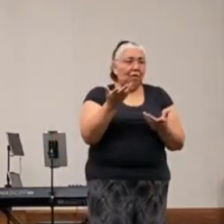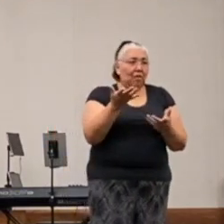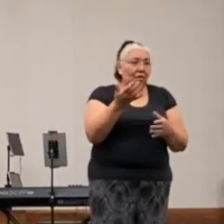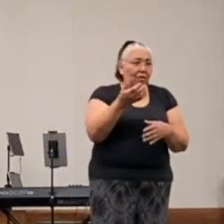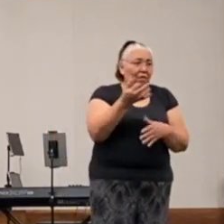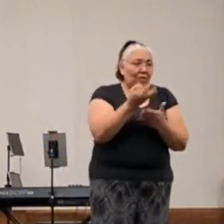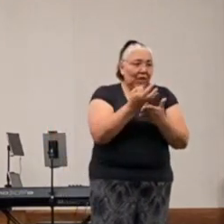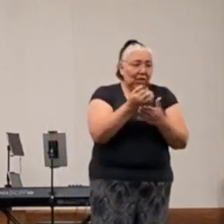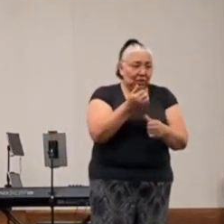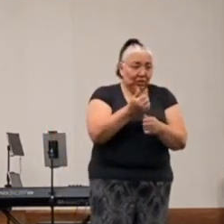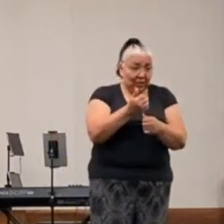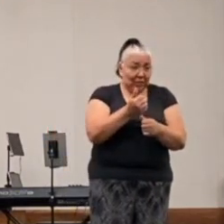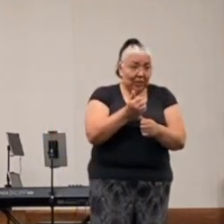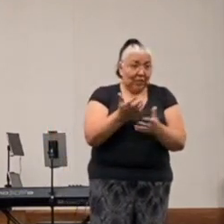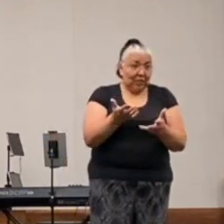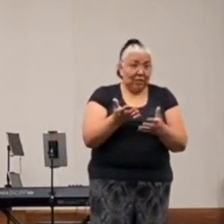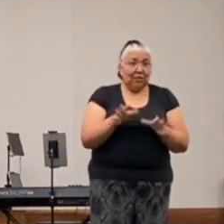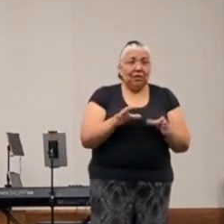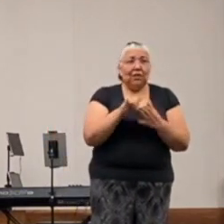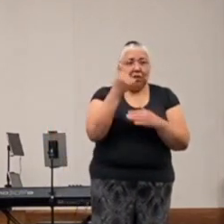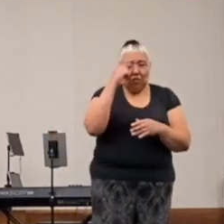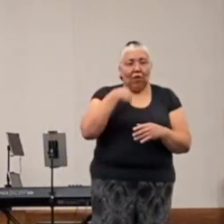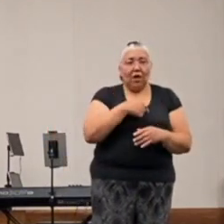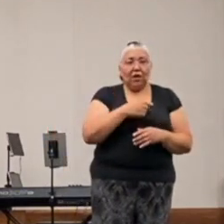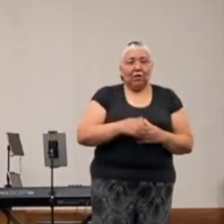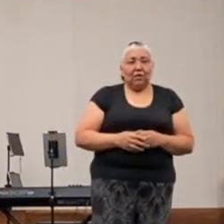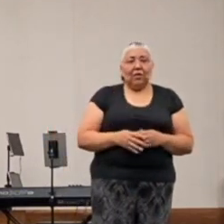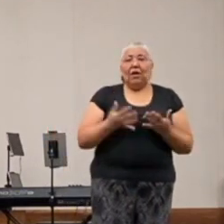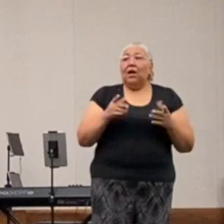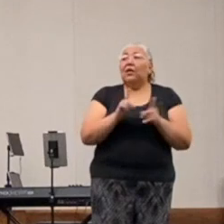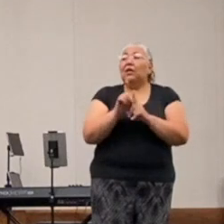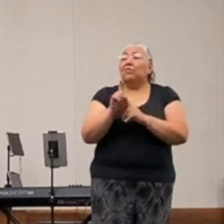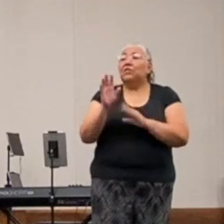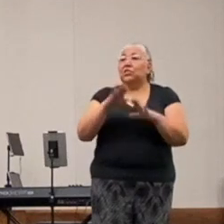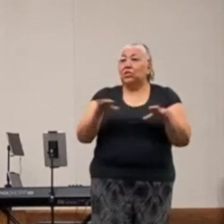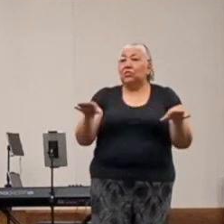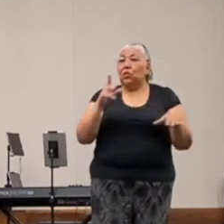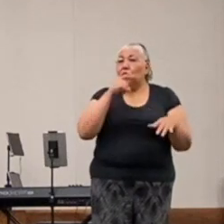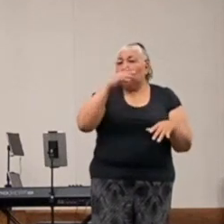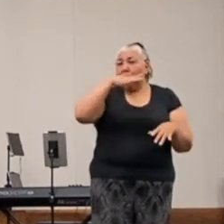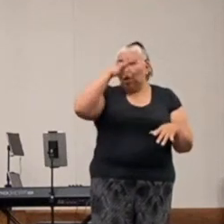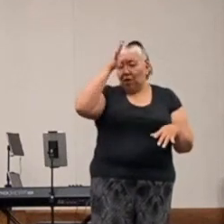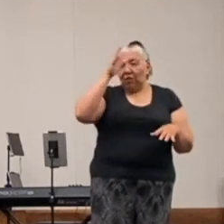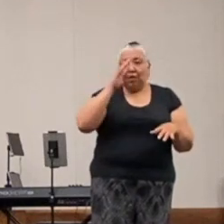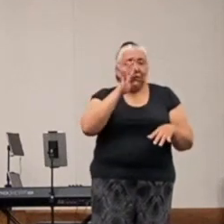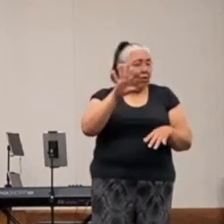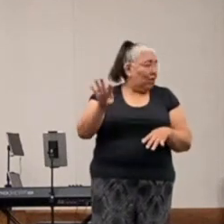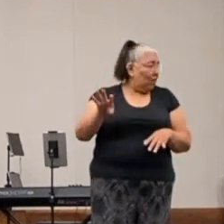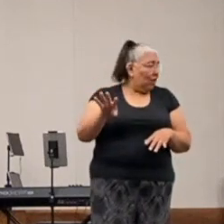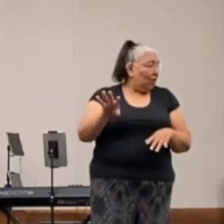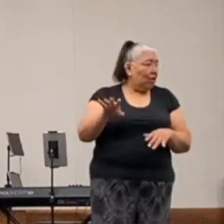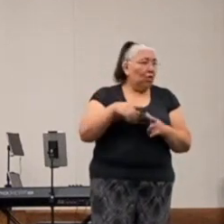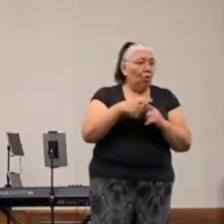us. That's right. They did that for us. And even children whose parents have neglected